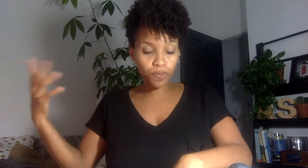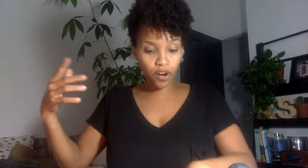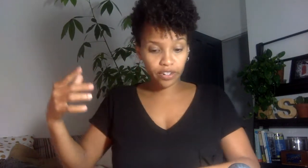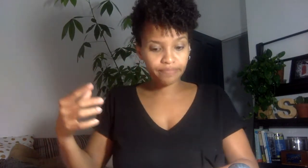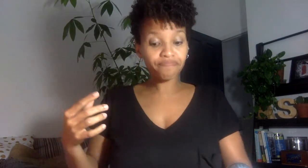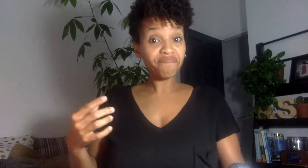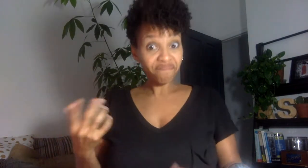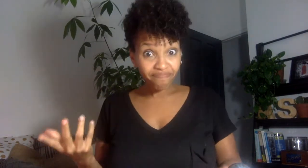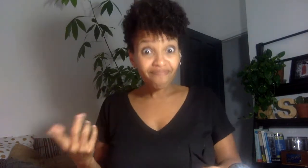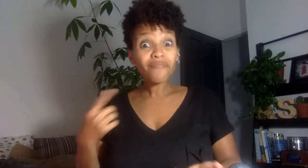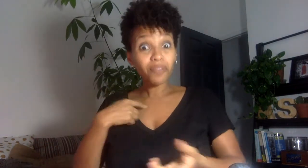part.